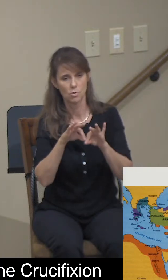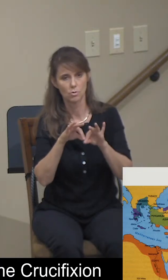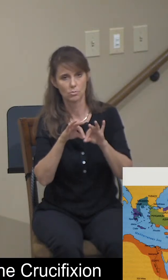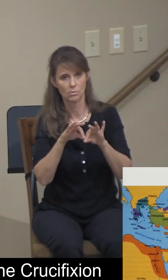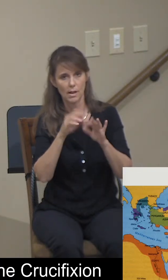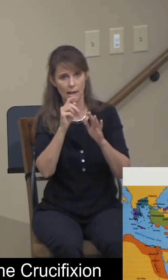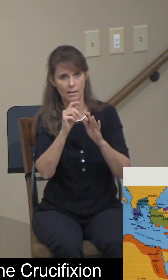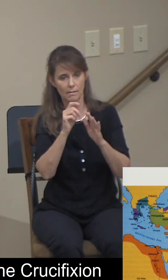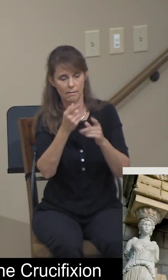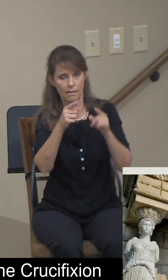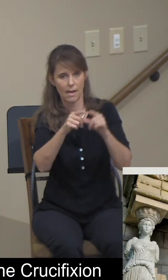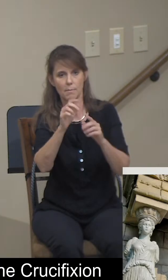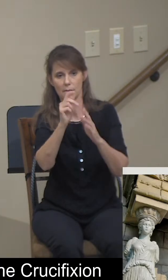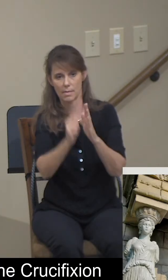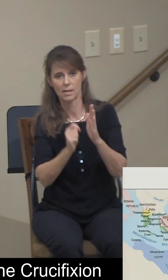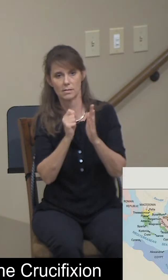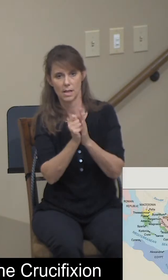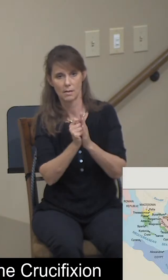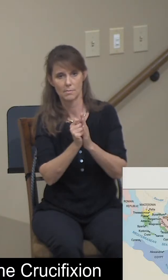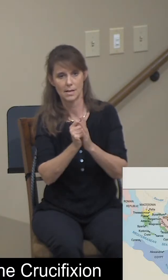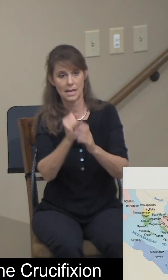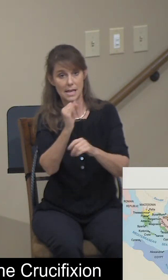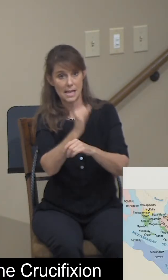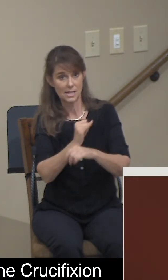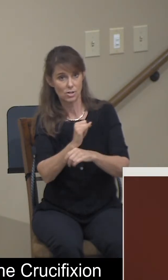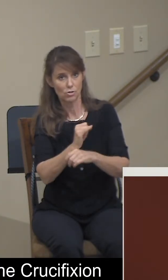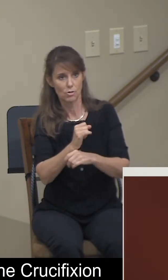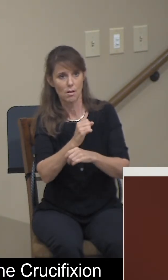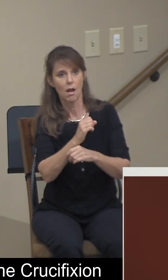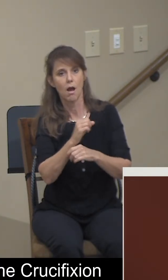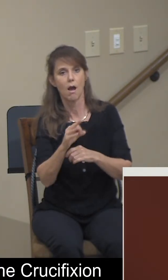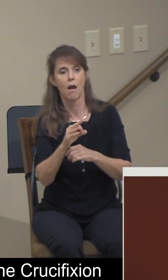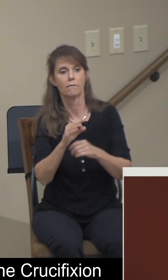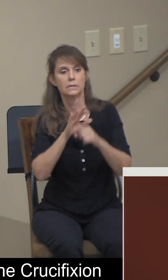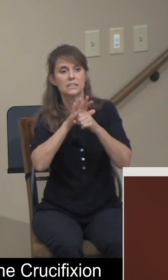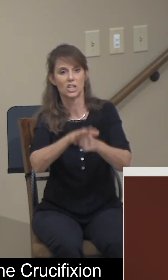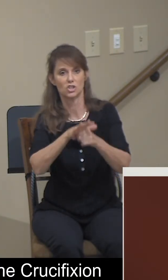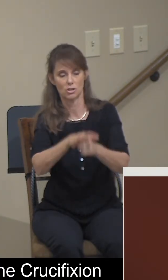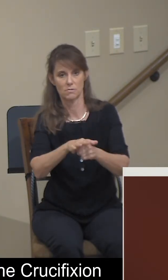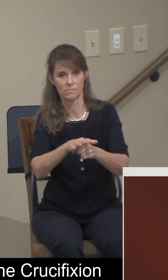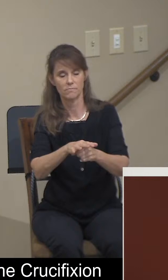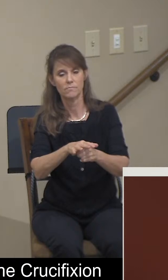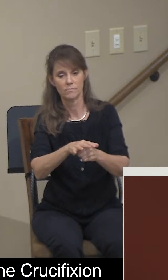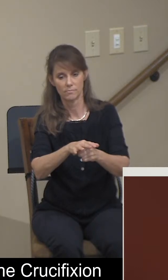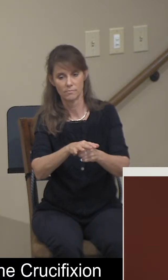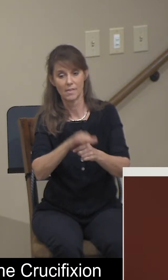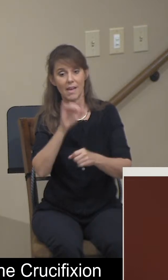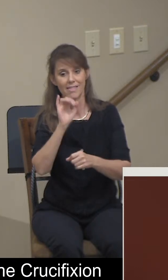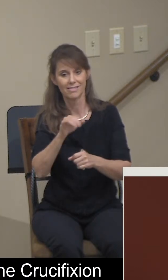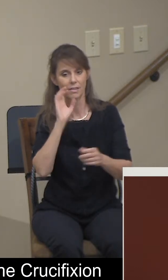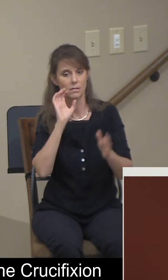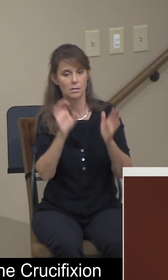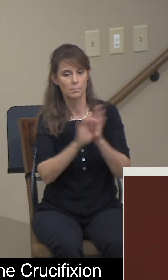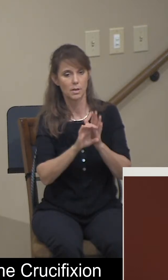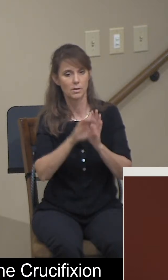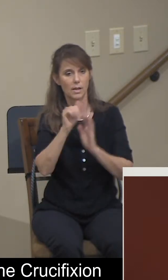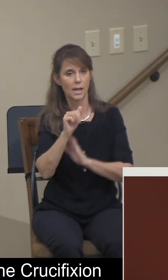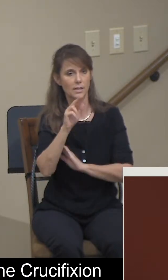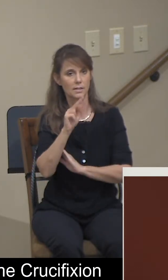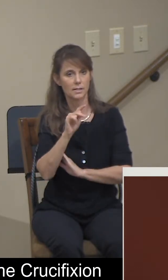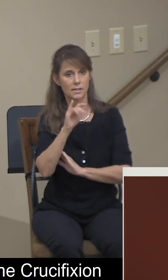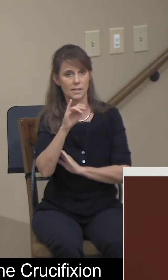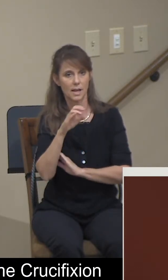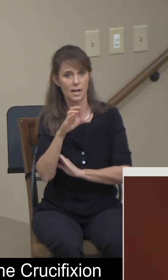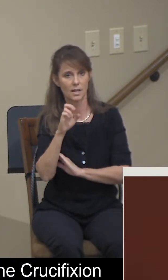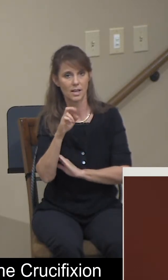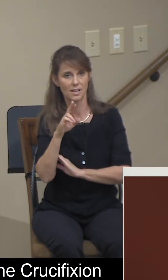period is an institutionalizing of tension. That's a picture there of Antiochus Epiphanes. I like it that